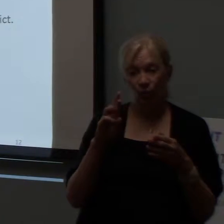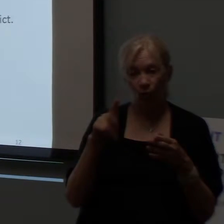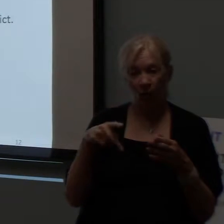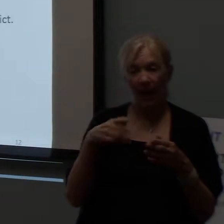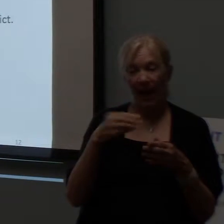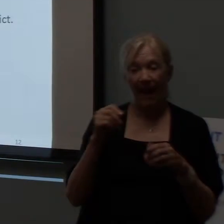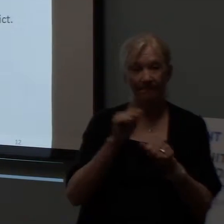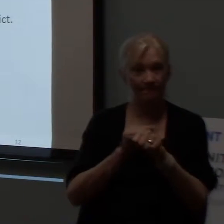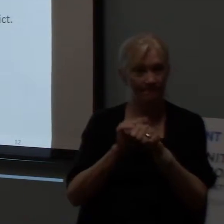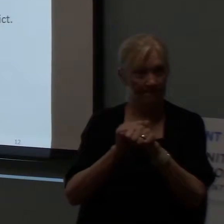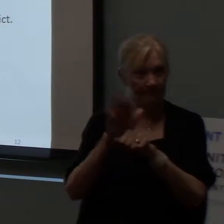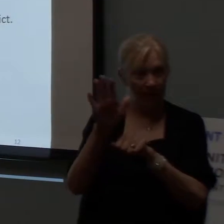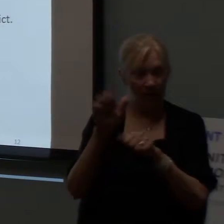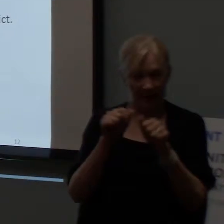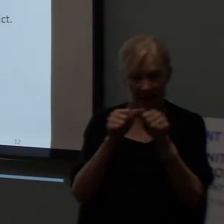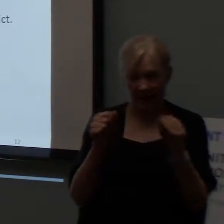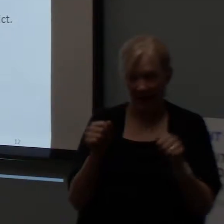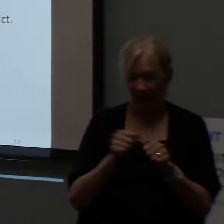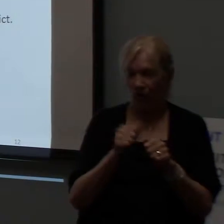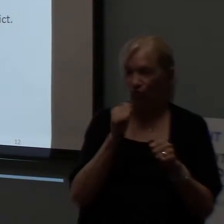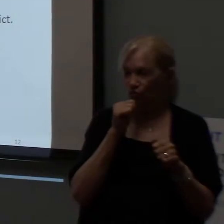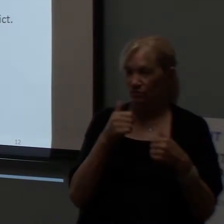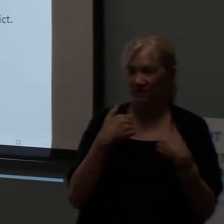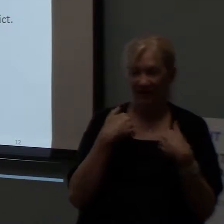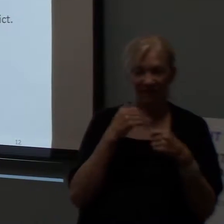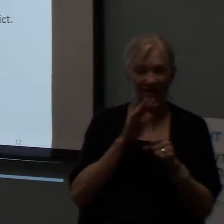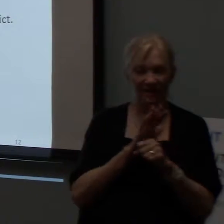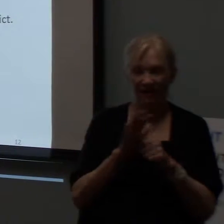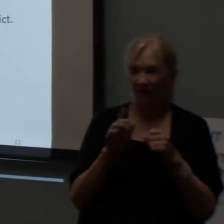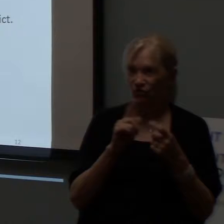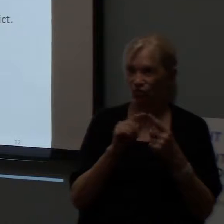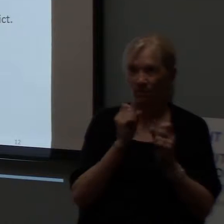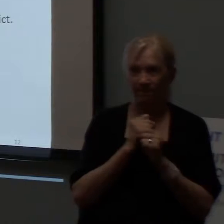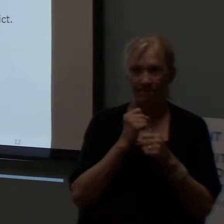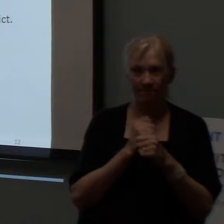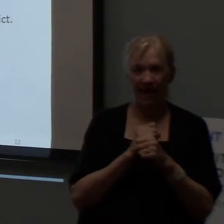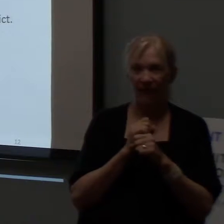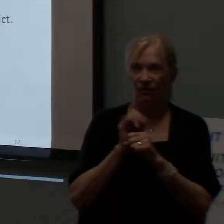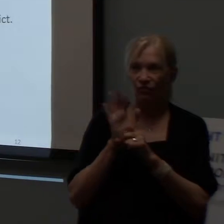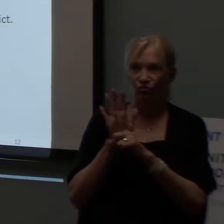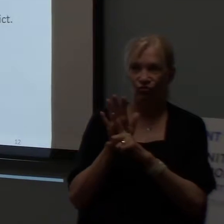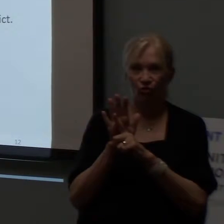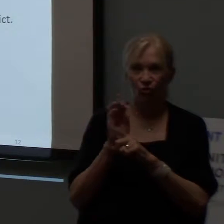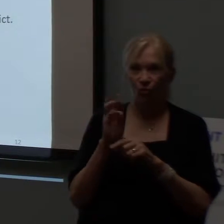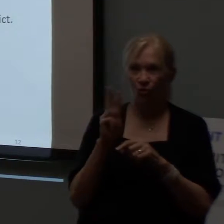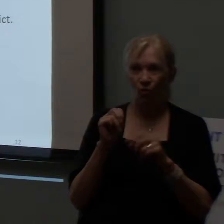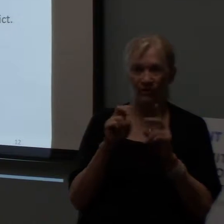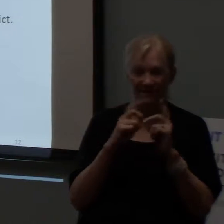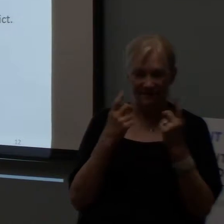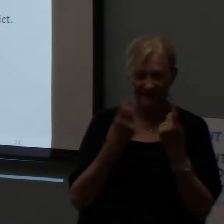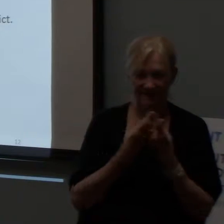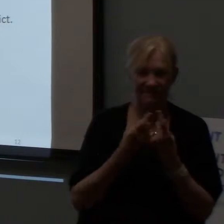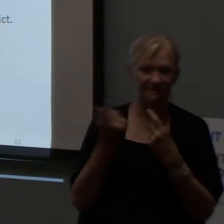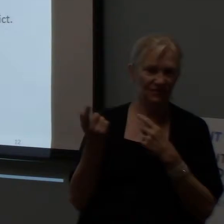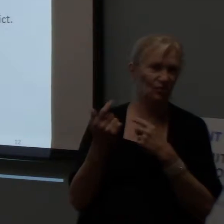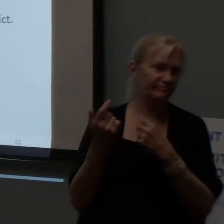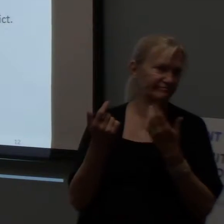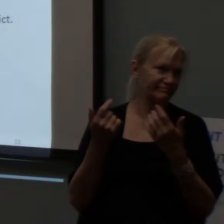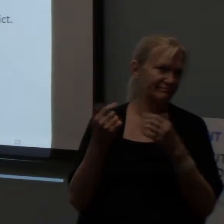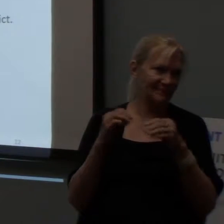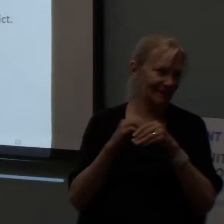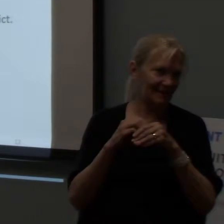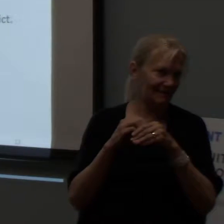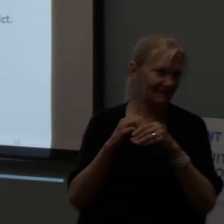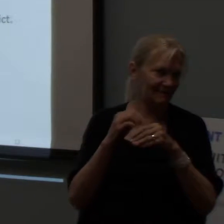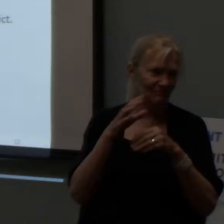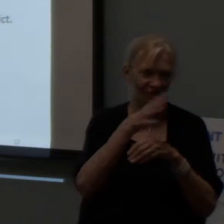areas do not have enough population to form a district all by themselves. That's why they're rural, right?